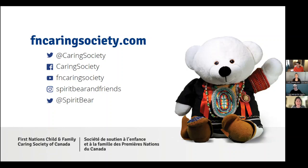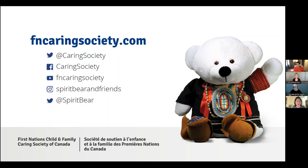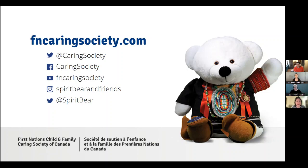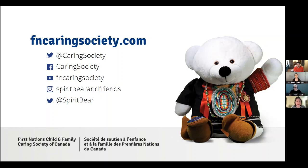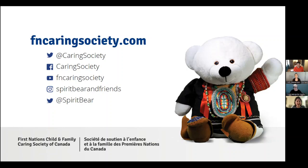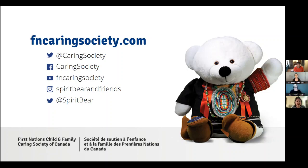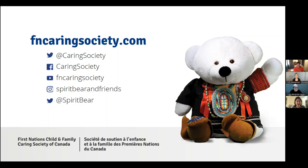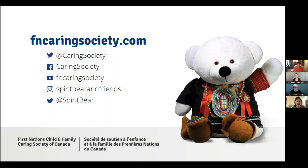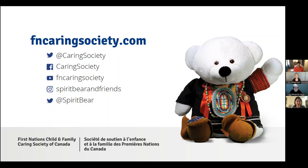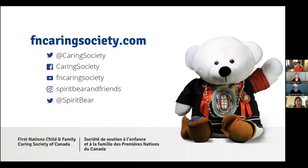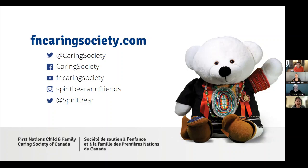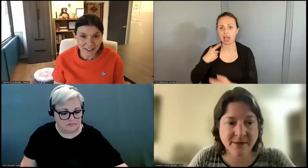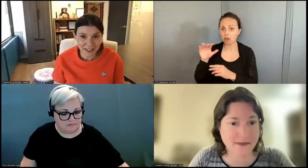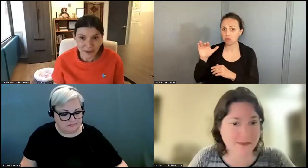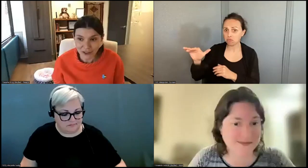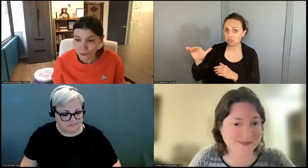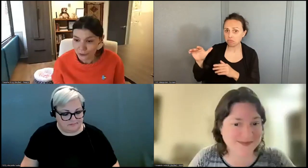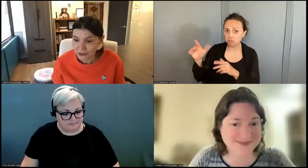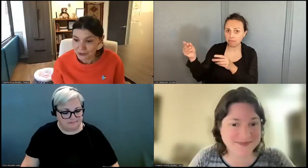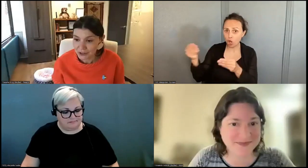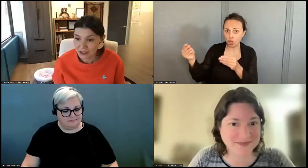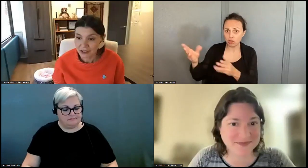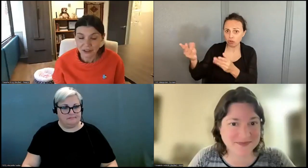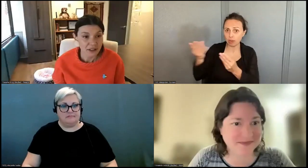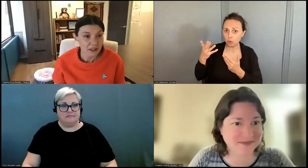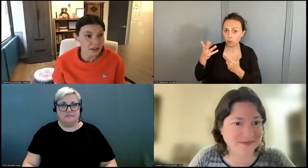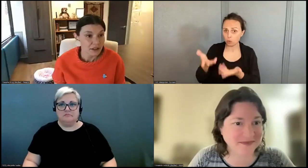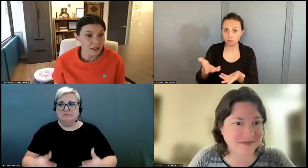I'll look to the moderator to let me know